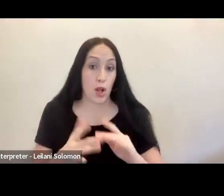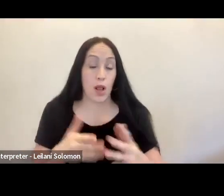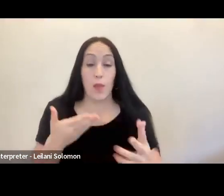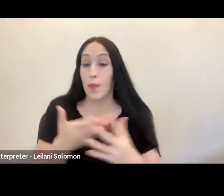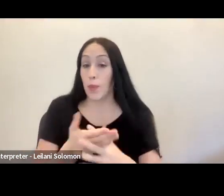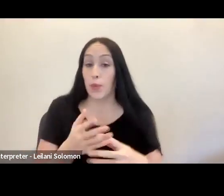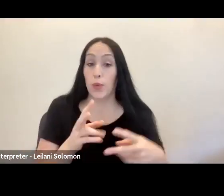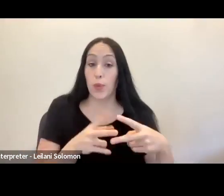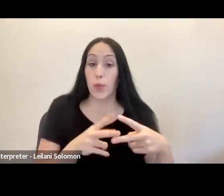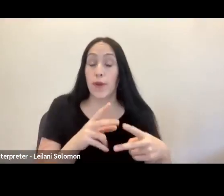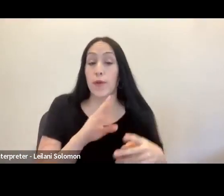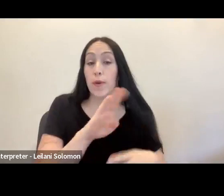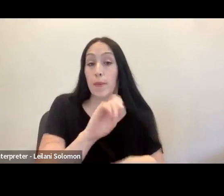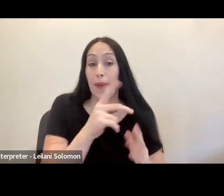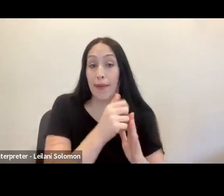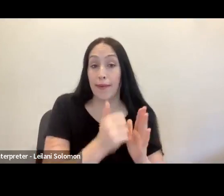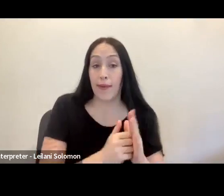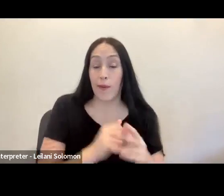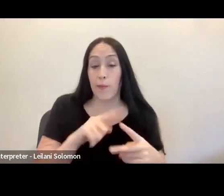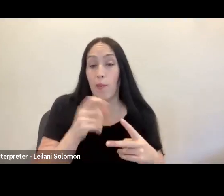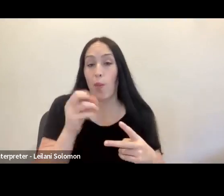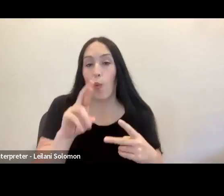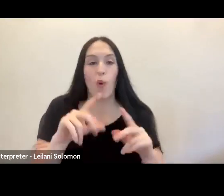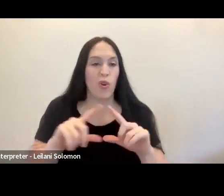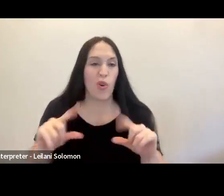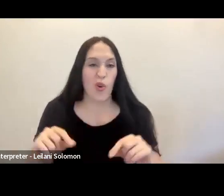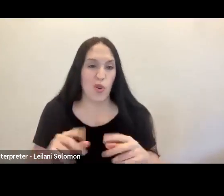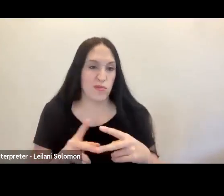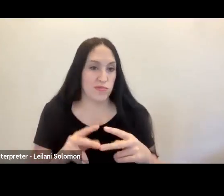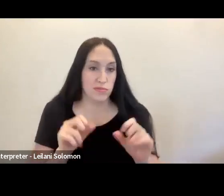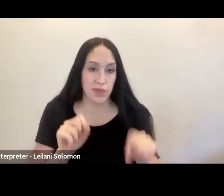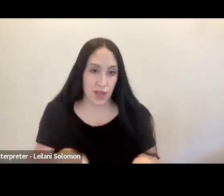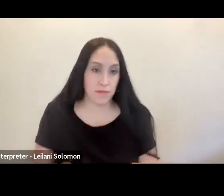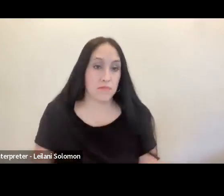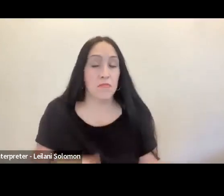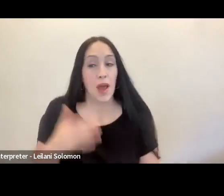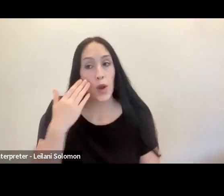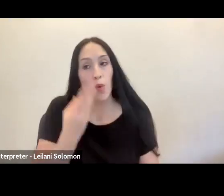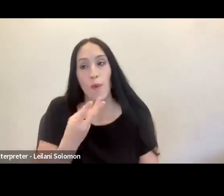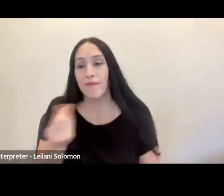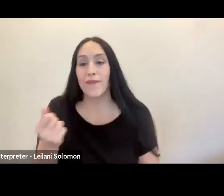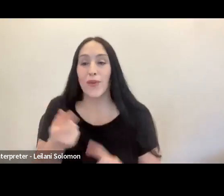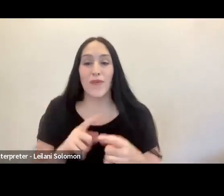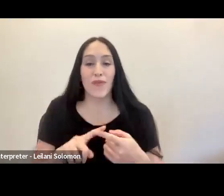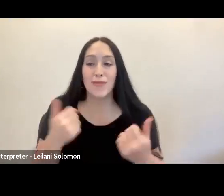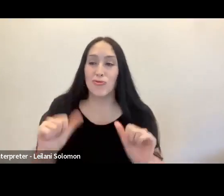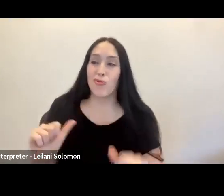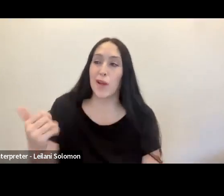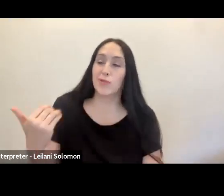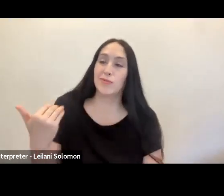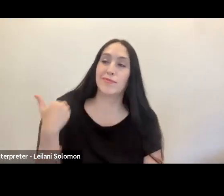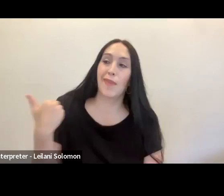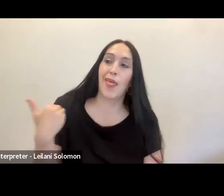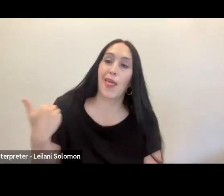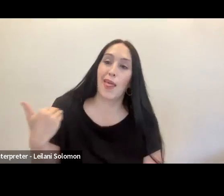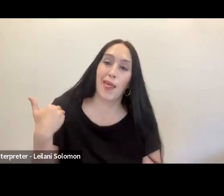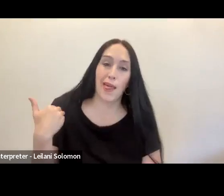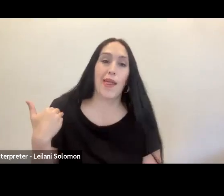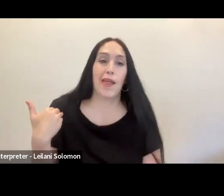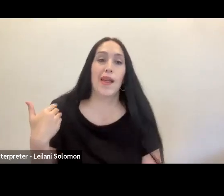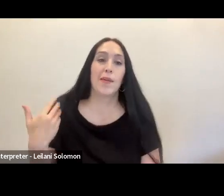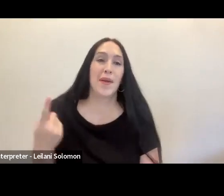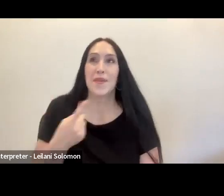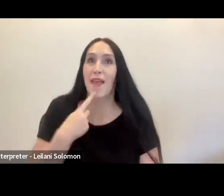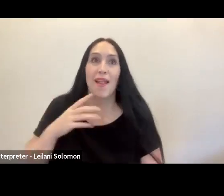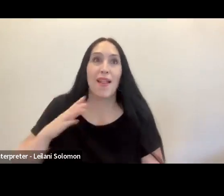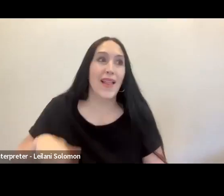encourage people to do that. I know I have a couple of friends who try to hit me up every Christmas with their link to their able gifting page saying,